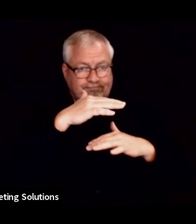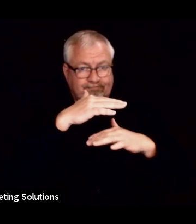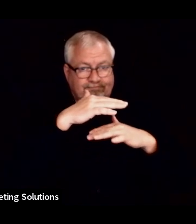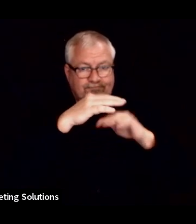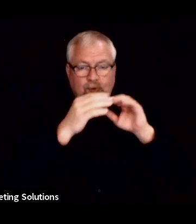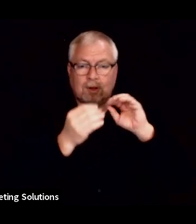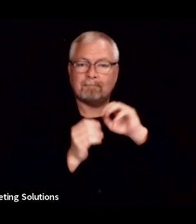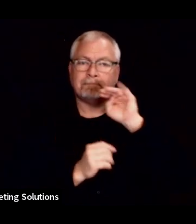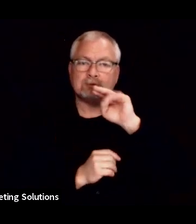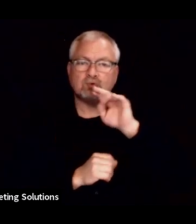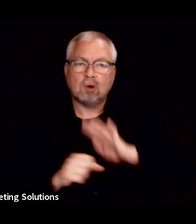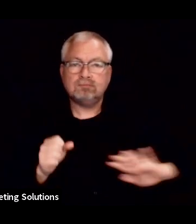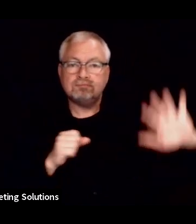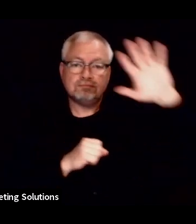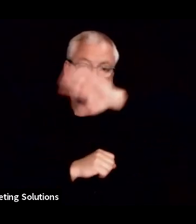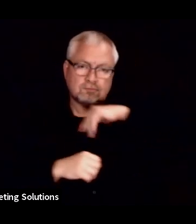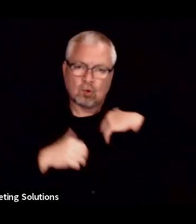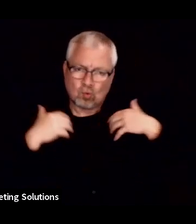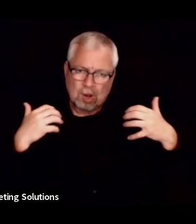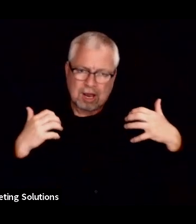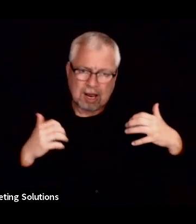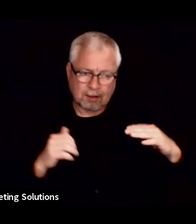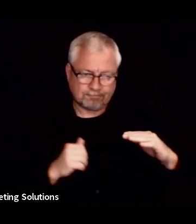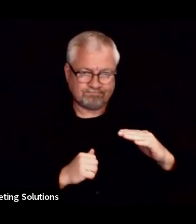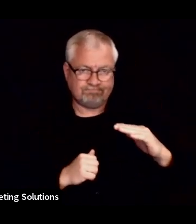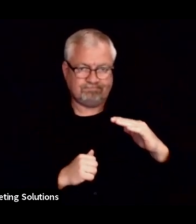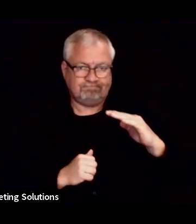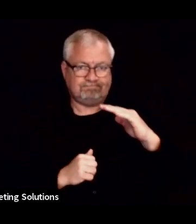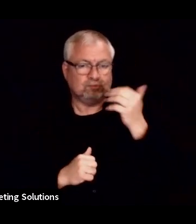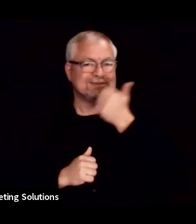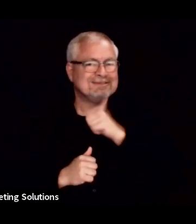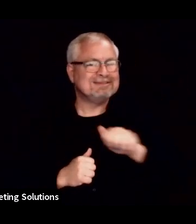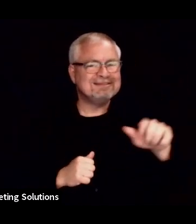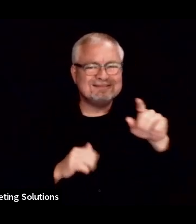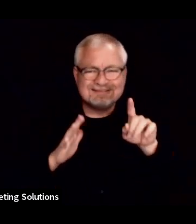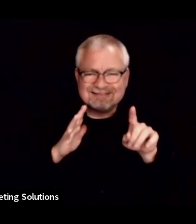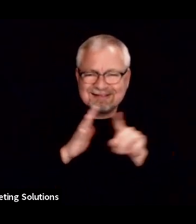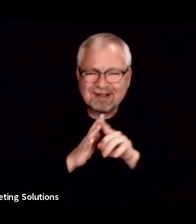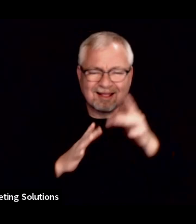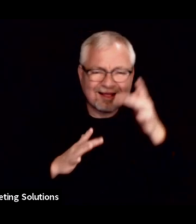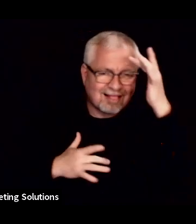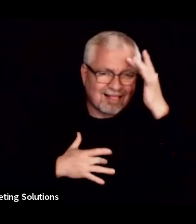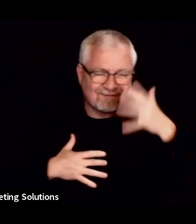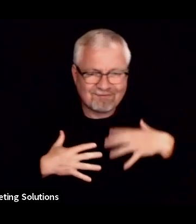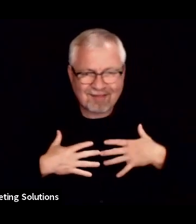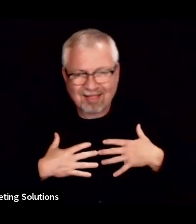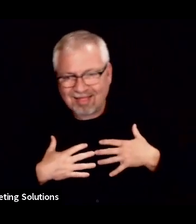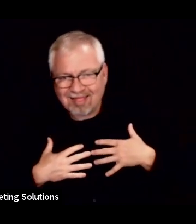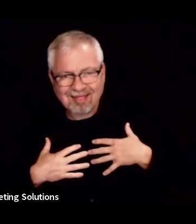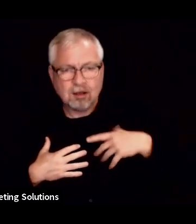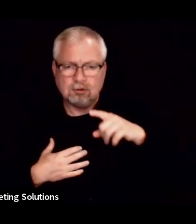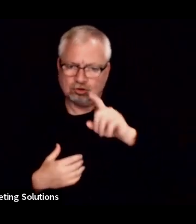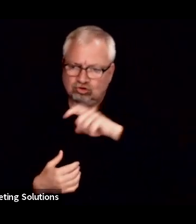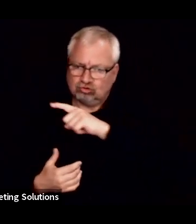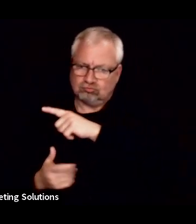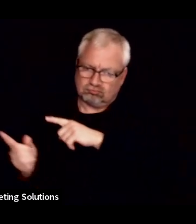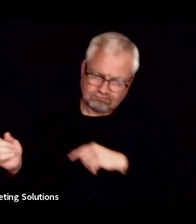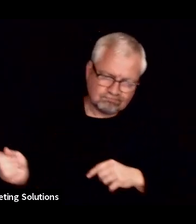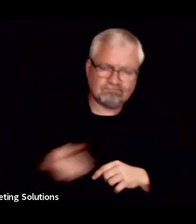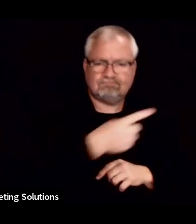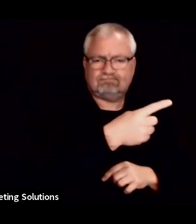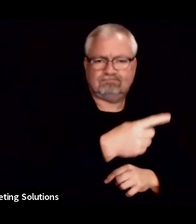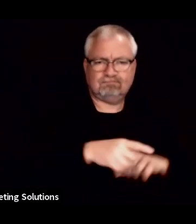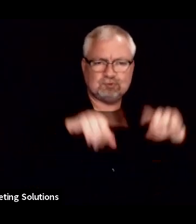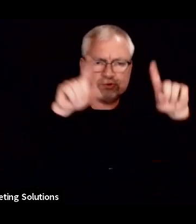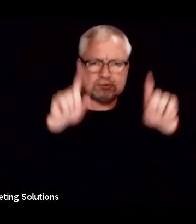who has any symptoms to be able to be tested. And we've sent out